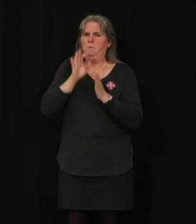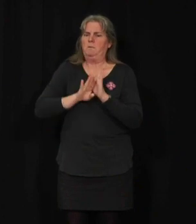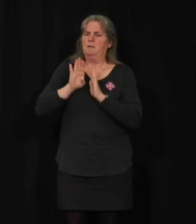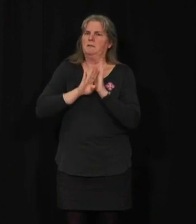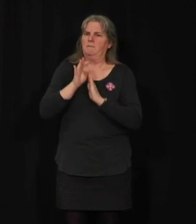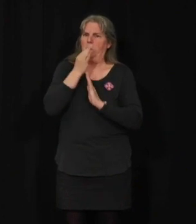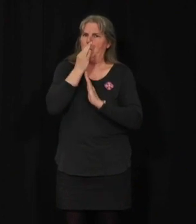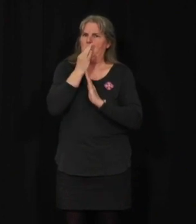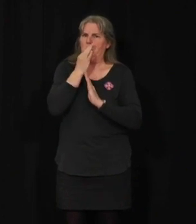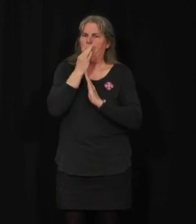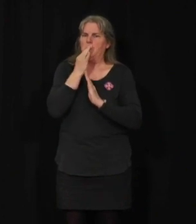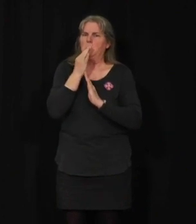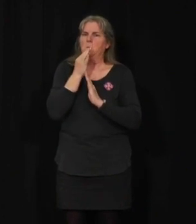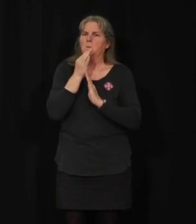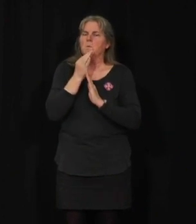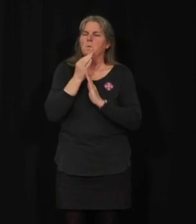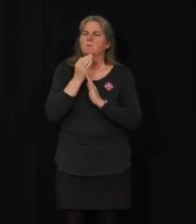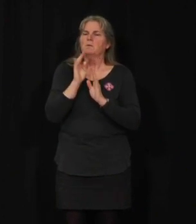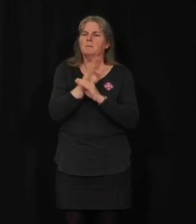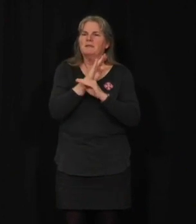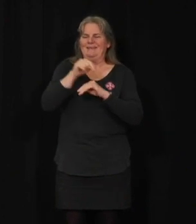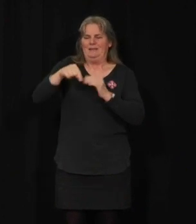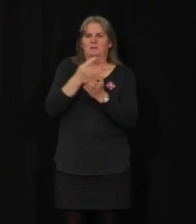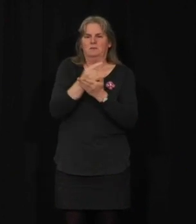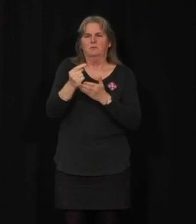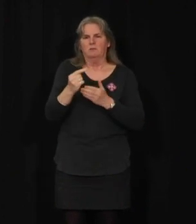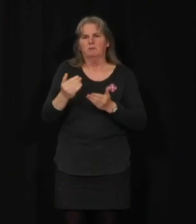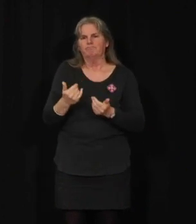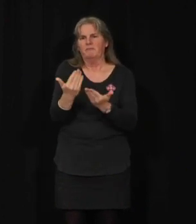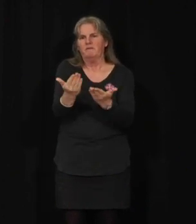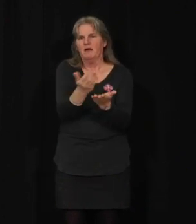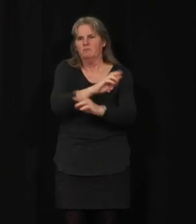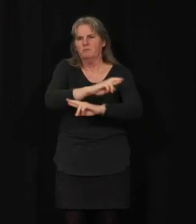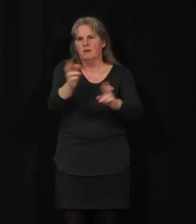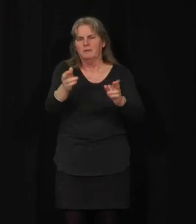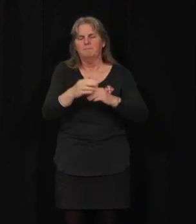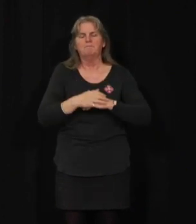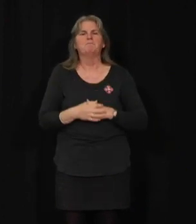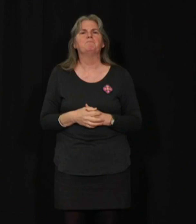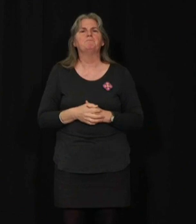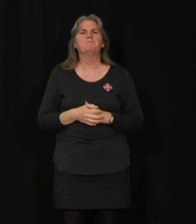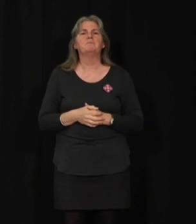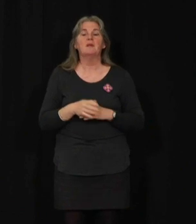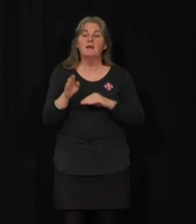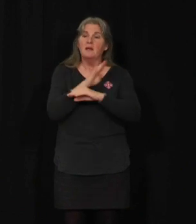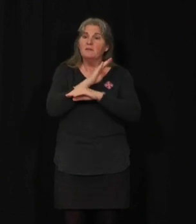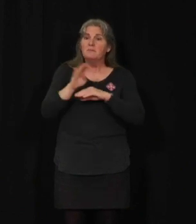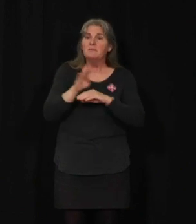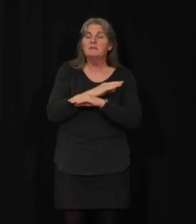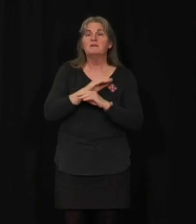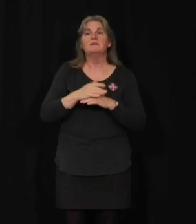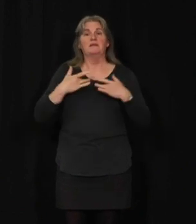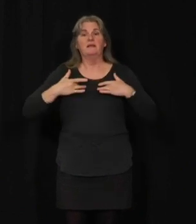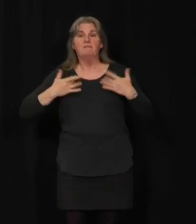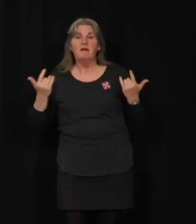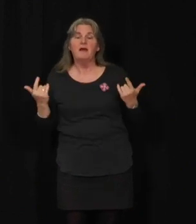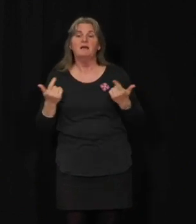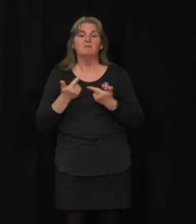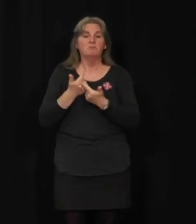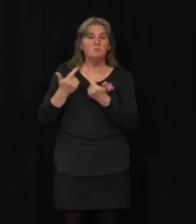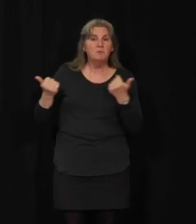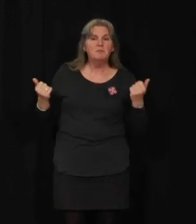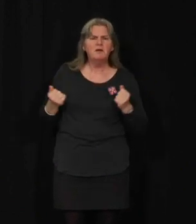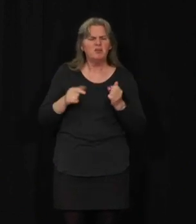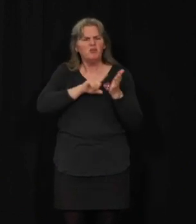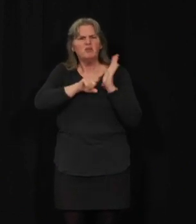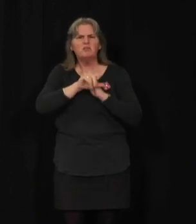have those available for business operators this week. Businesses, events, or NGOs can check yukon.ca to